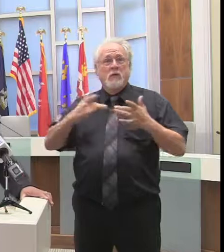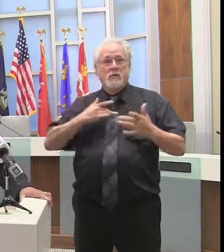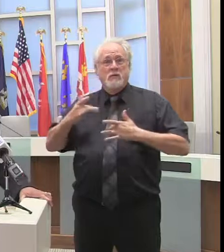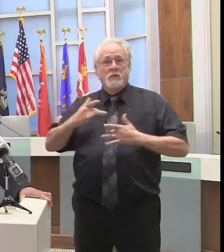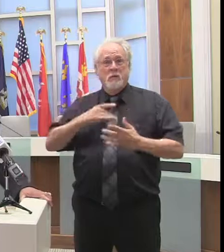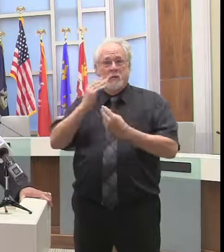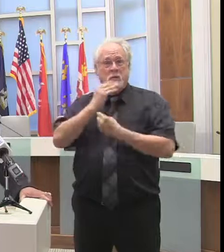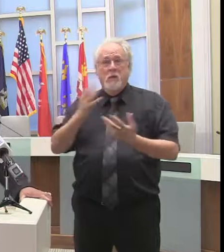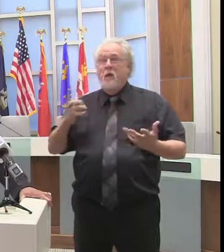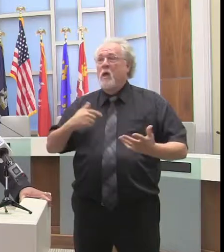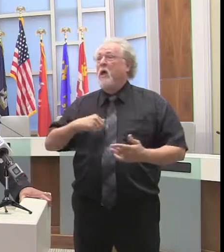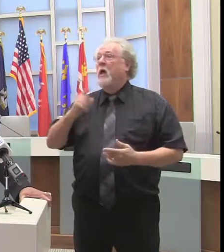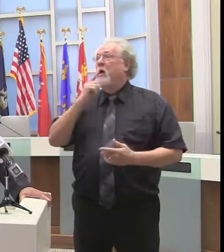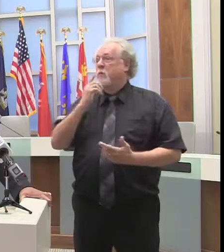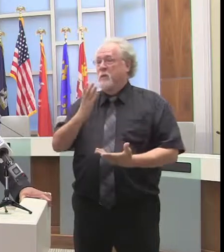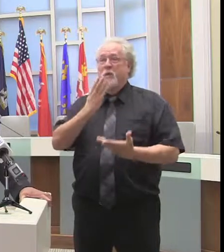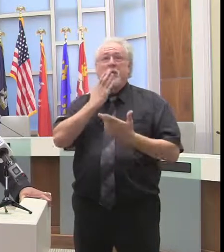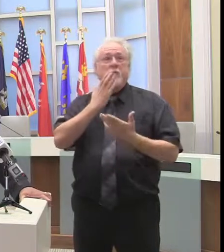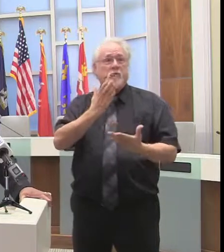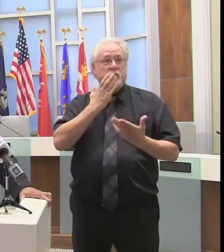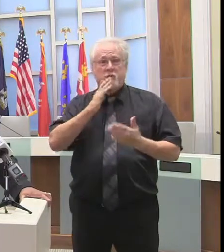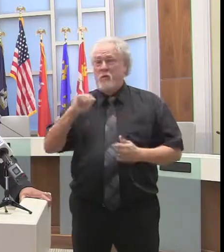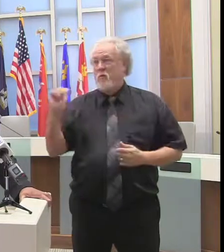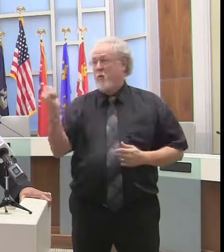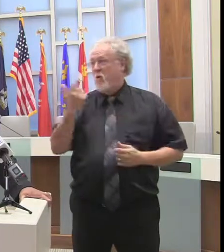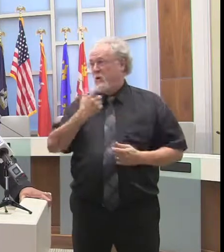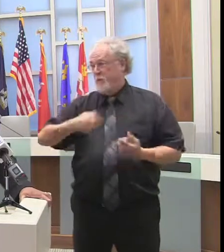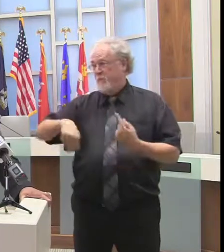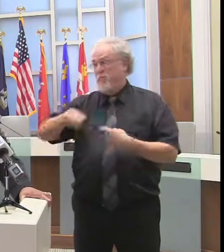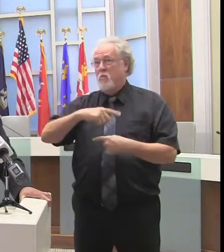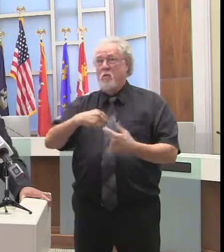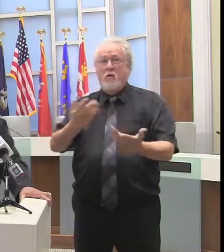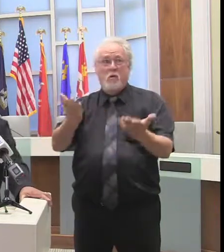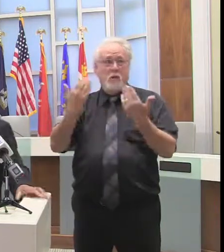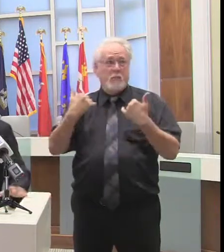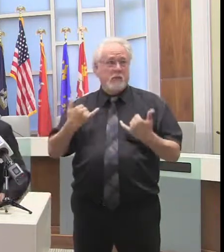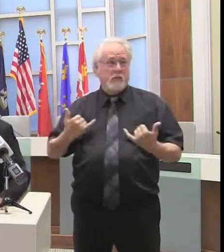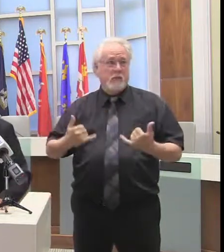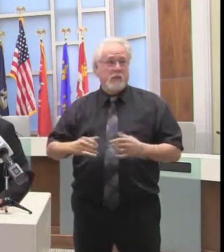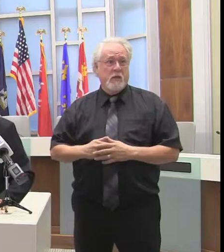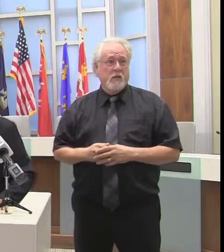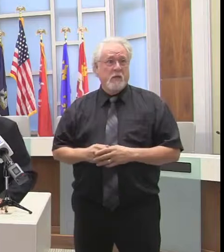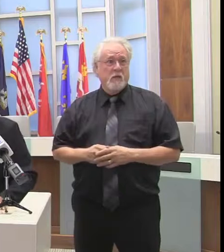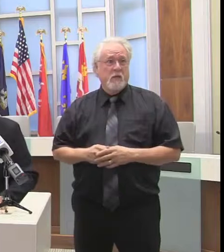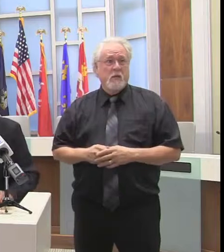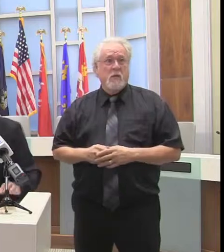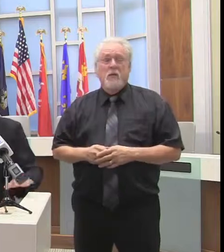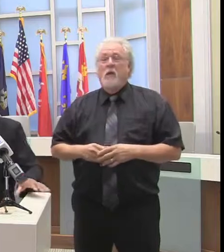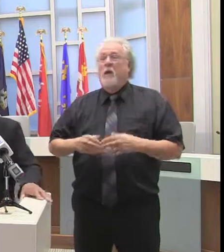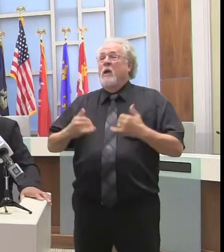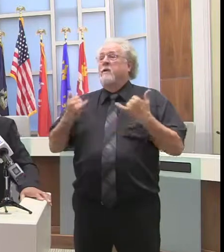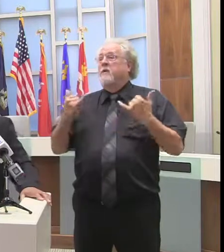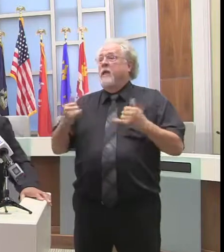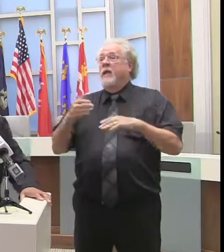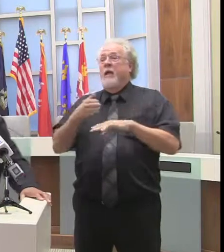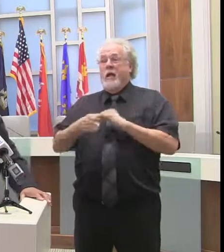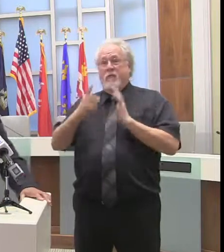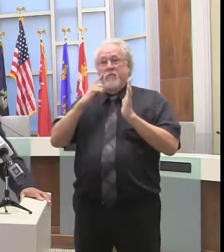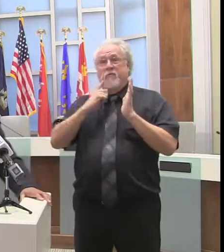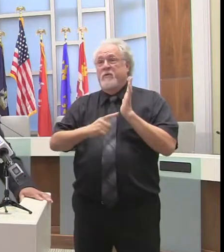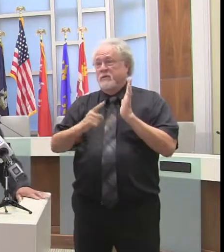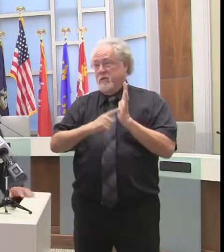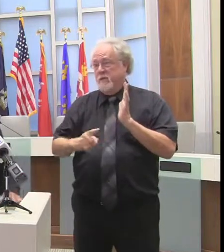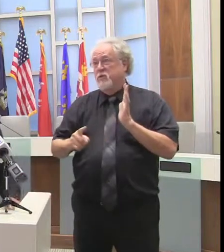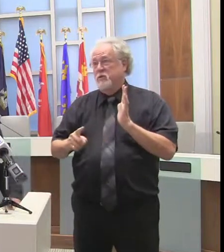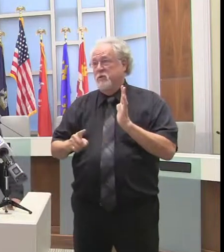want to let you know that I really appreciate all of you all being here today. Today, after an